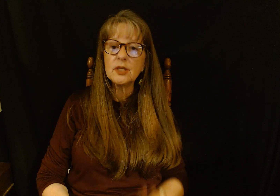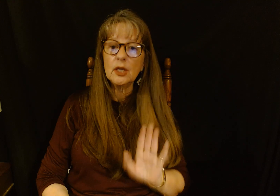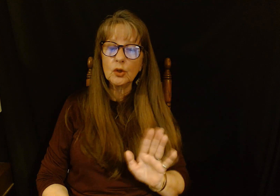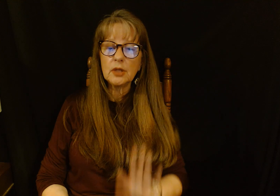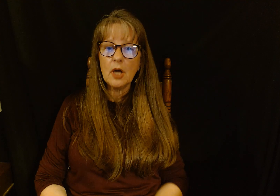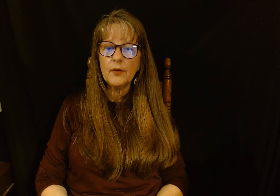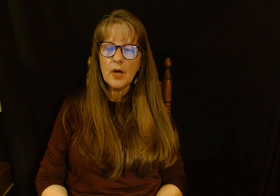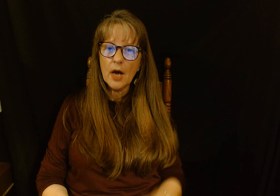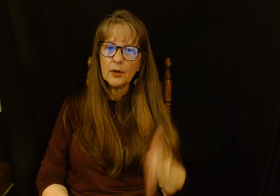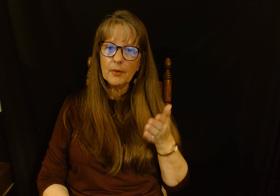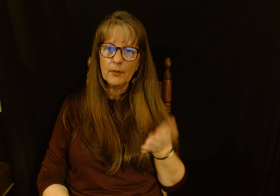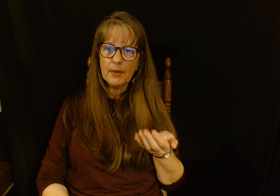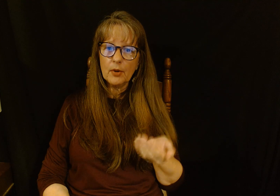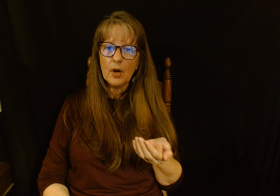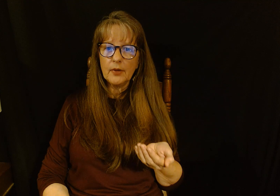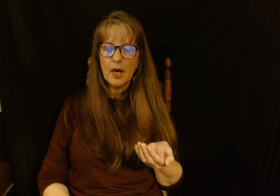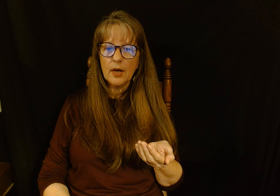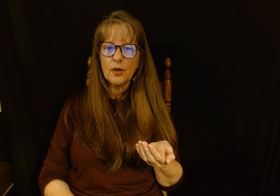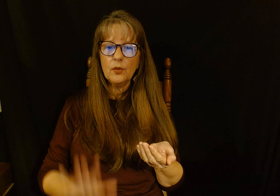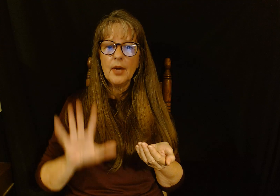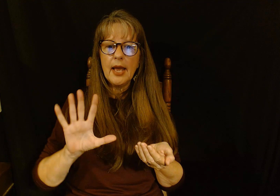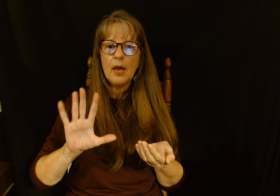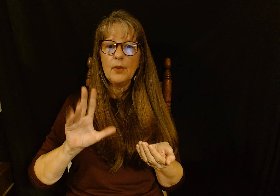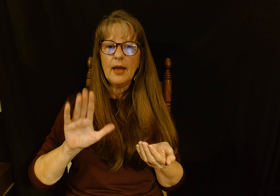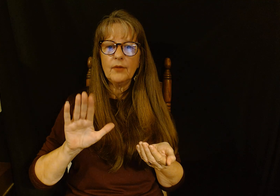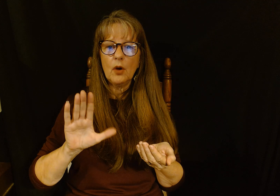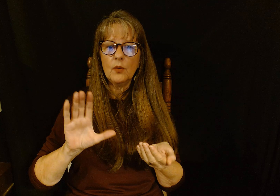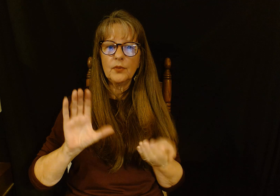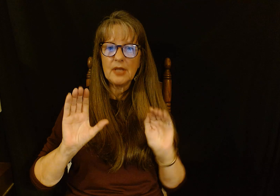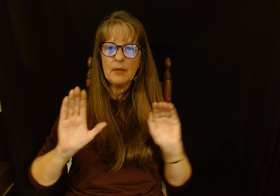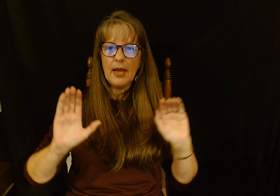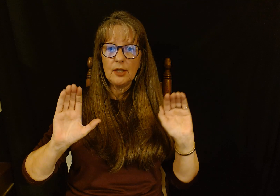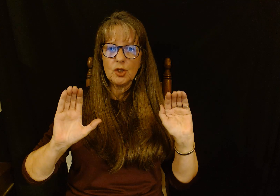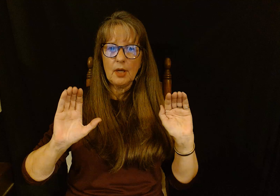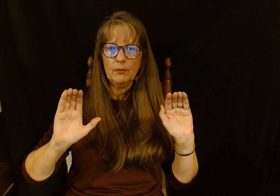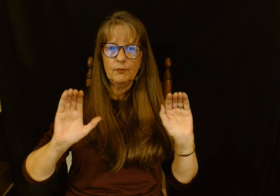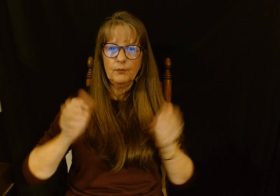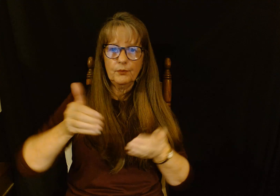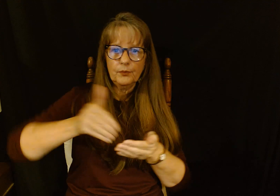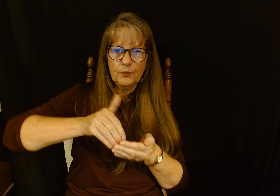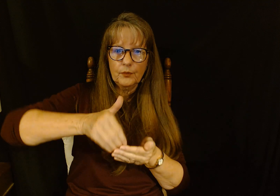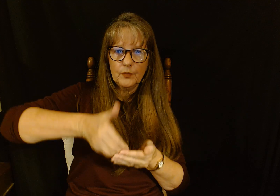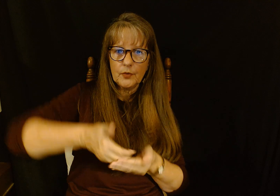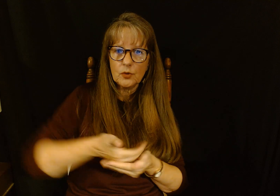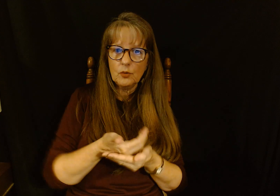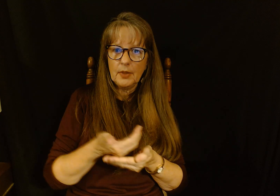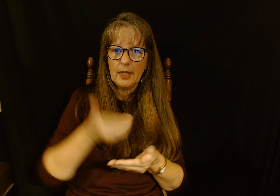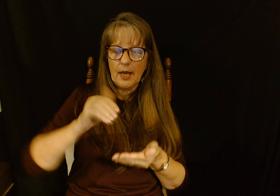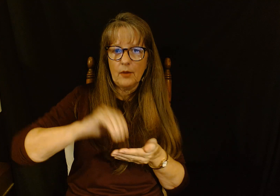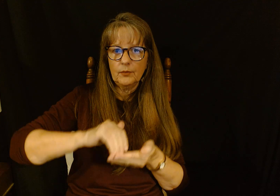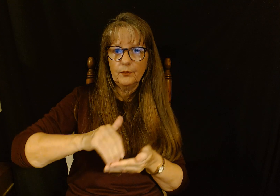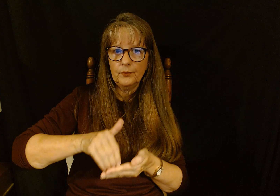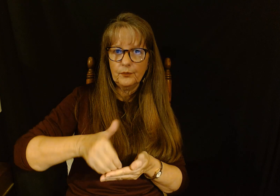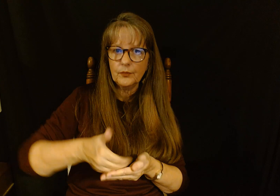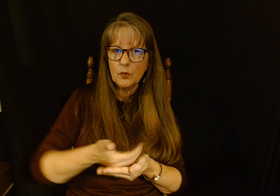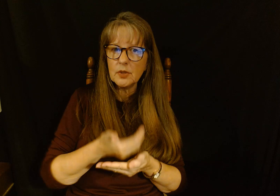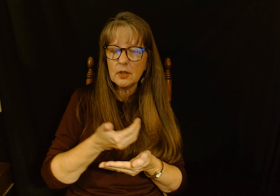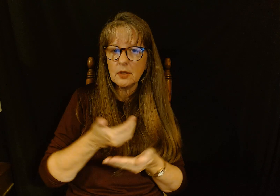looks like avocado, but remember avocado, and we have the same hand shape. Scooping that out. You see the